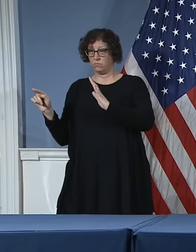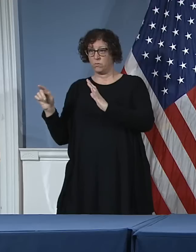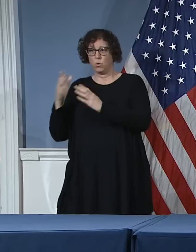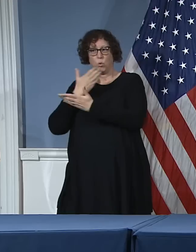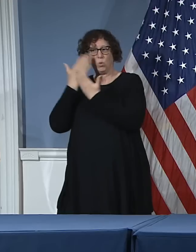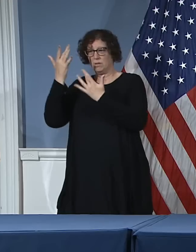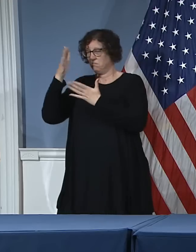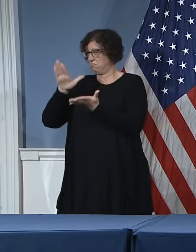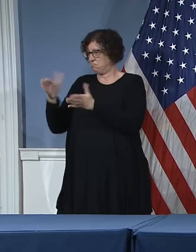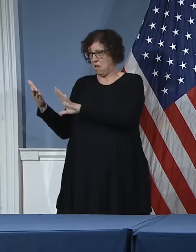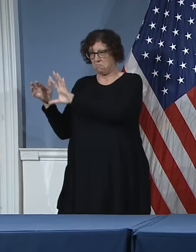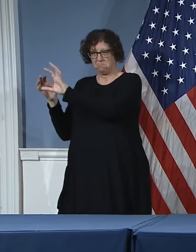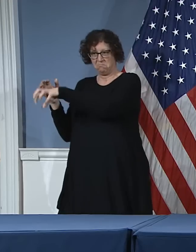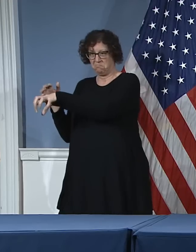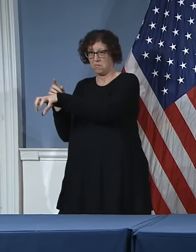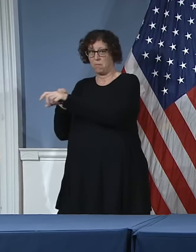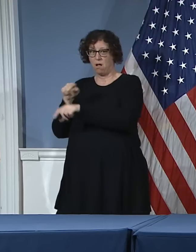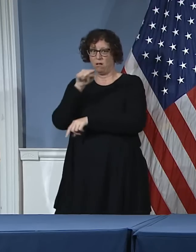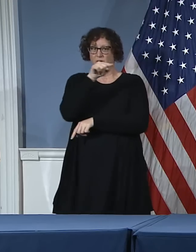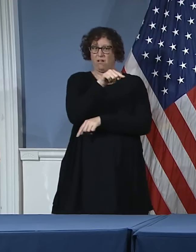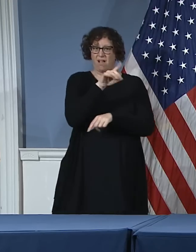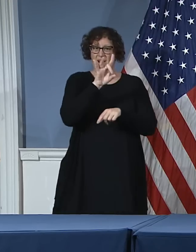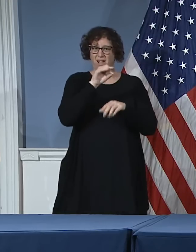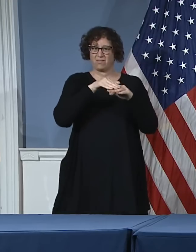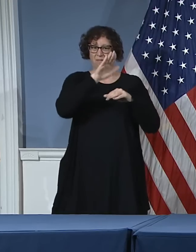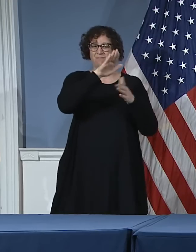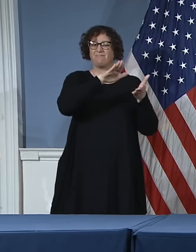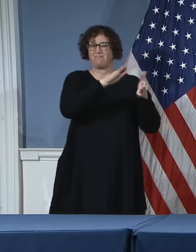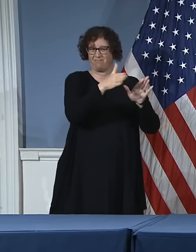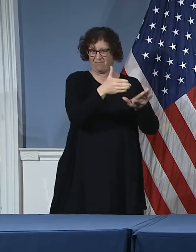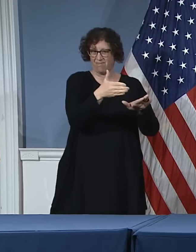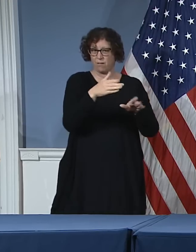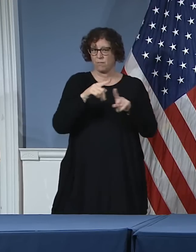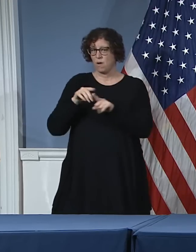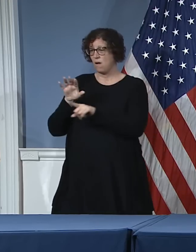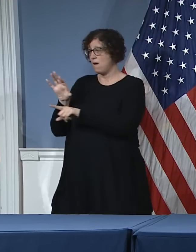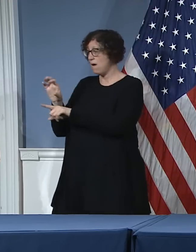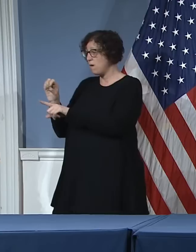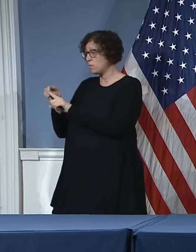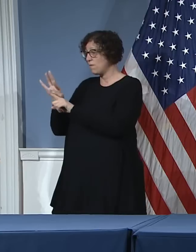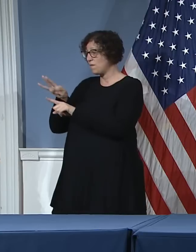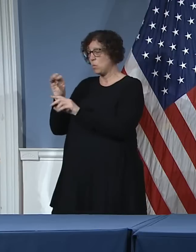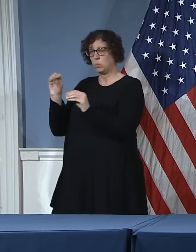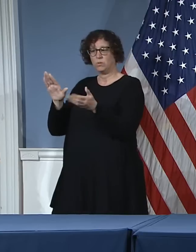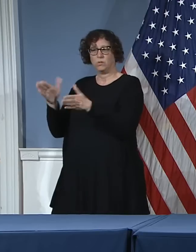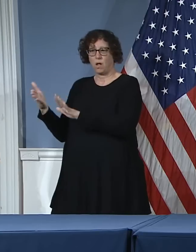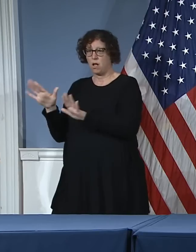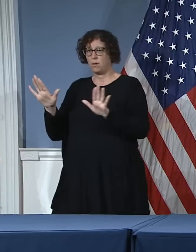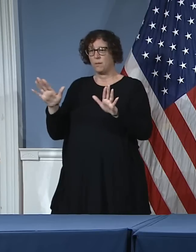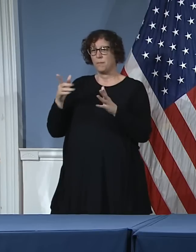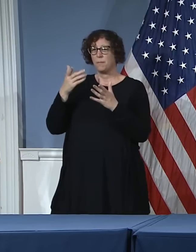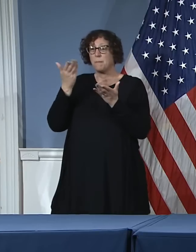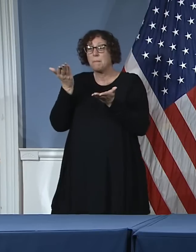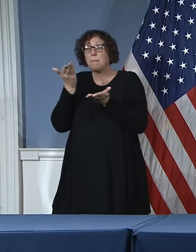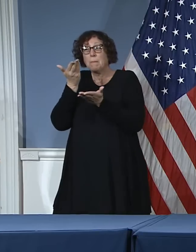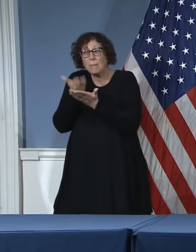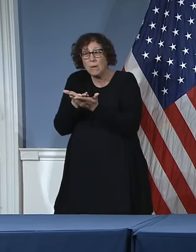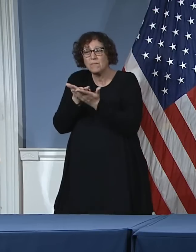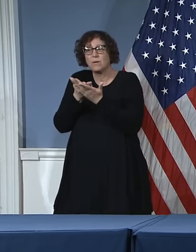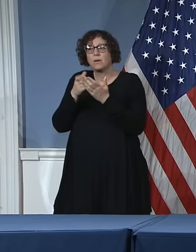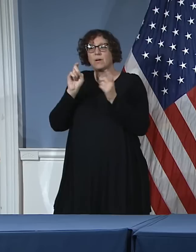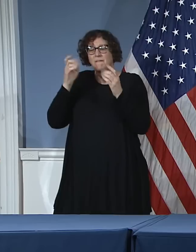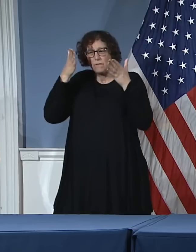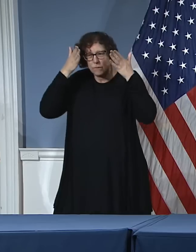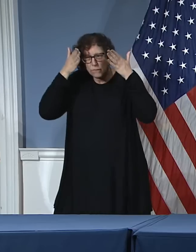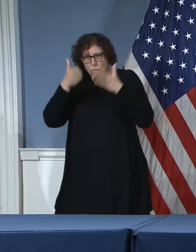It keeps confirming that we need to shift as much of our focus as humanly possible to protecting folks who are older and have